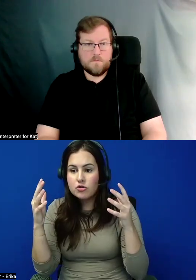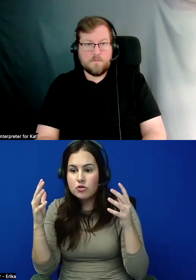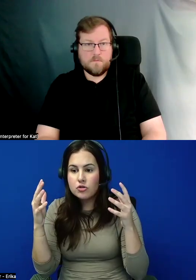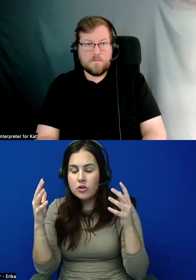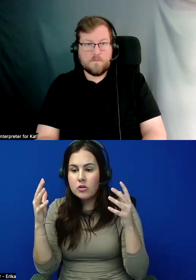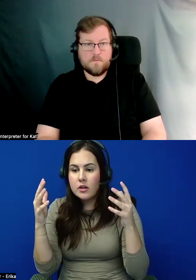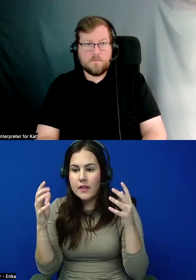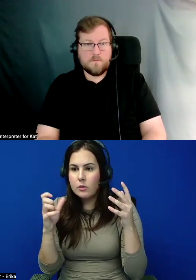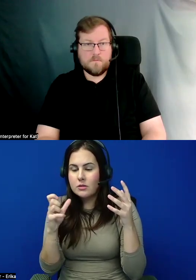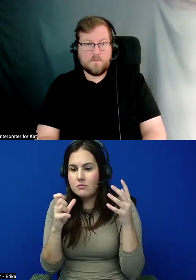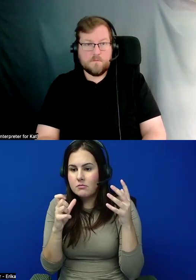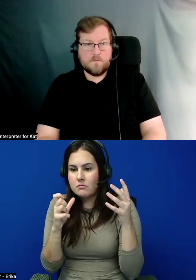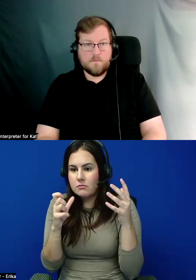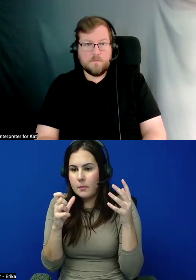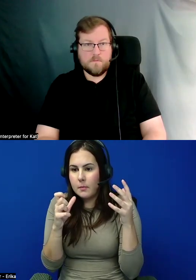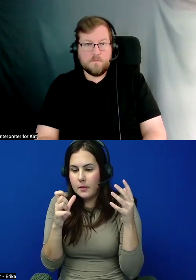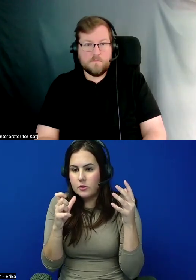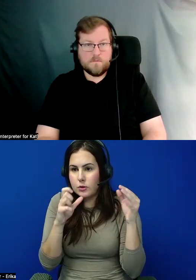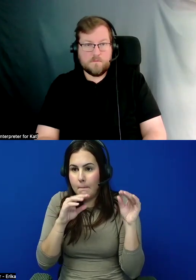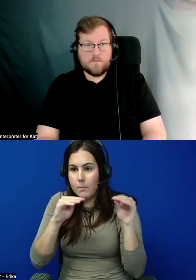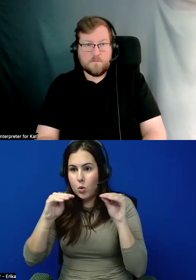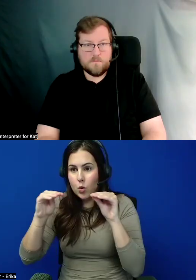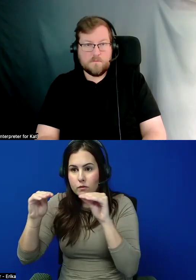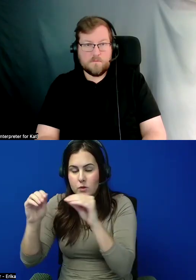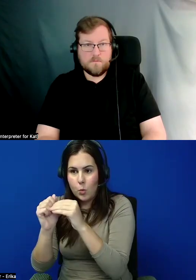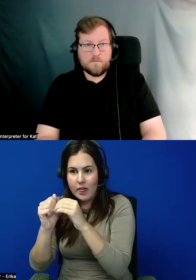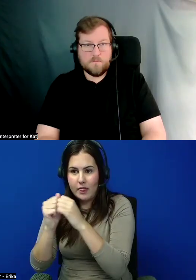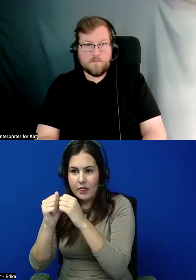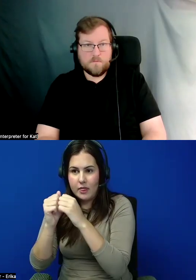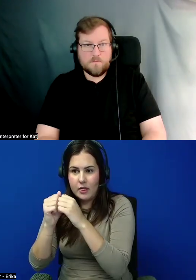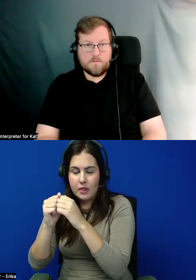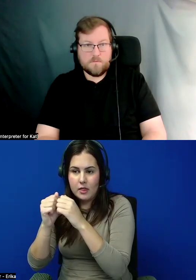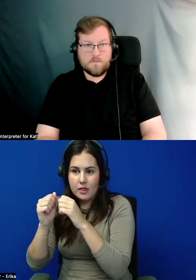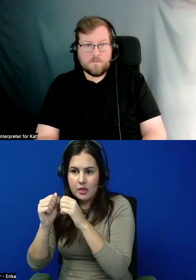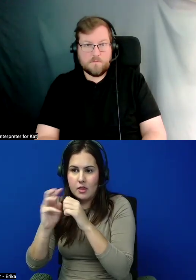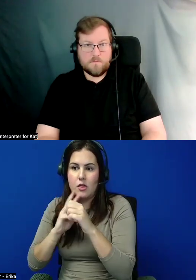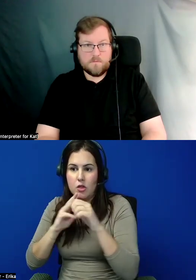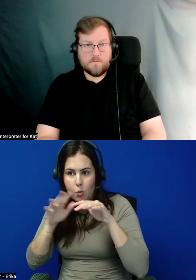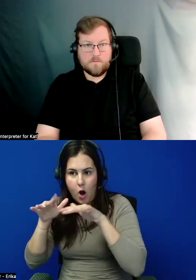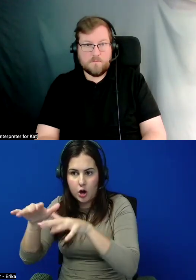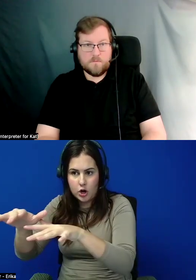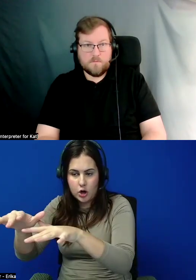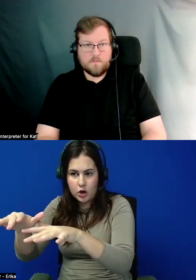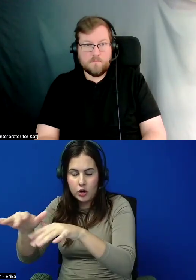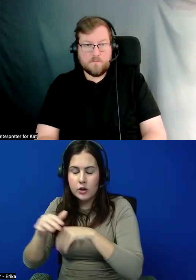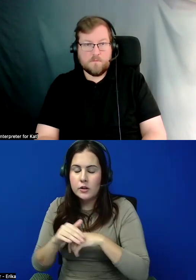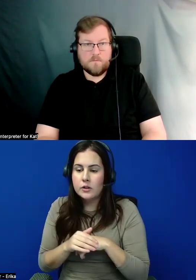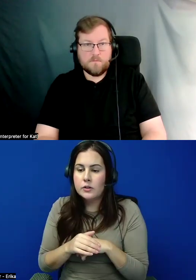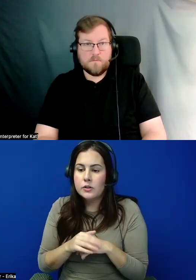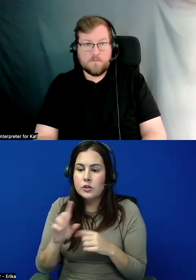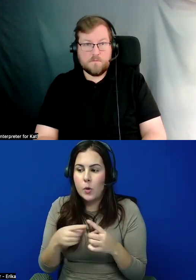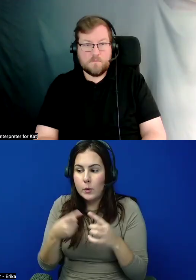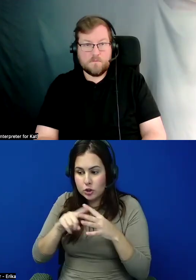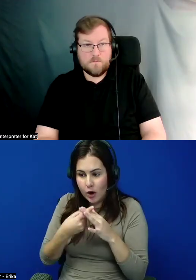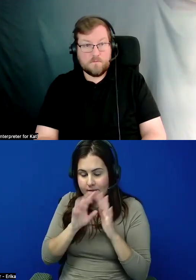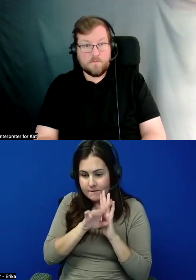the screen. Like they just Wow. move it with the shore. So there were rivers that we filmed on in the beginning of the movie that